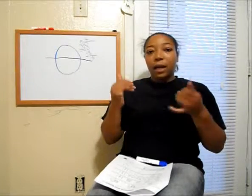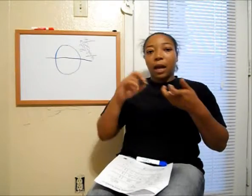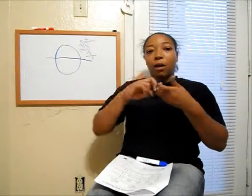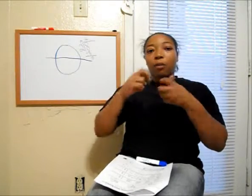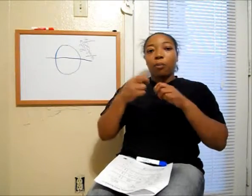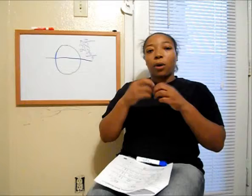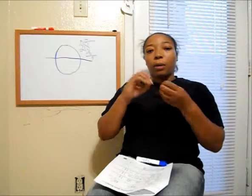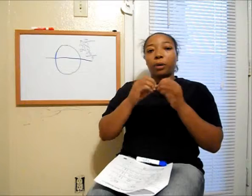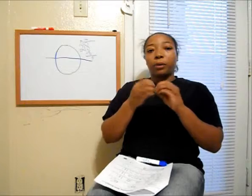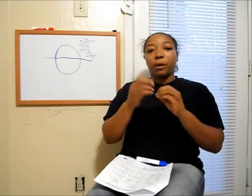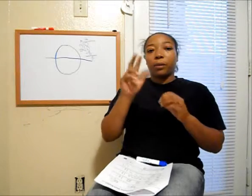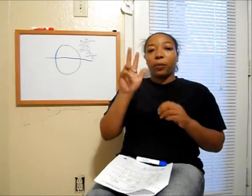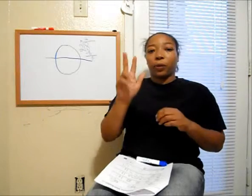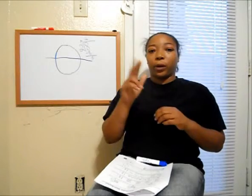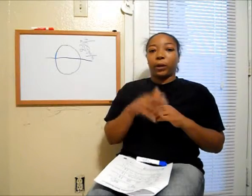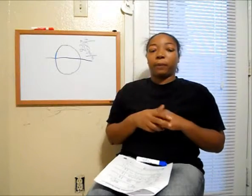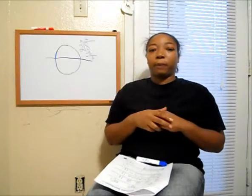Now, problem number 3.